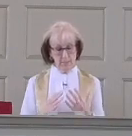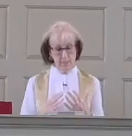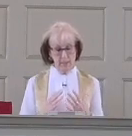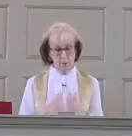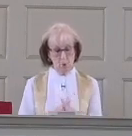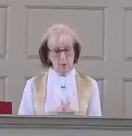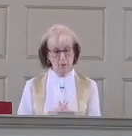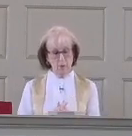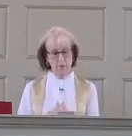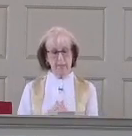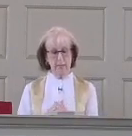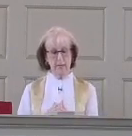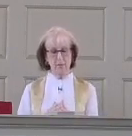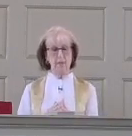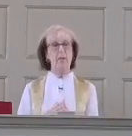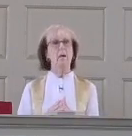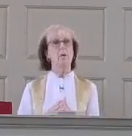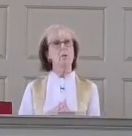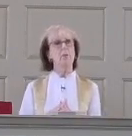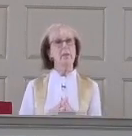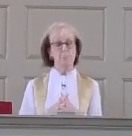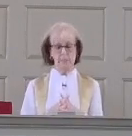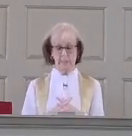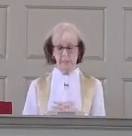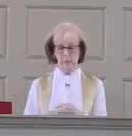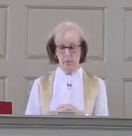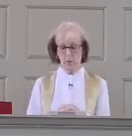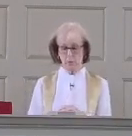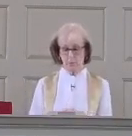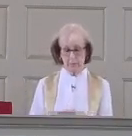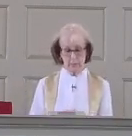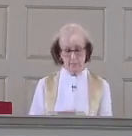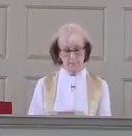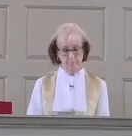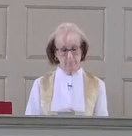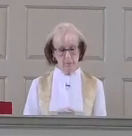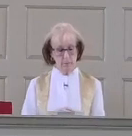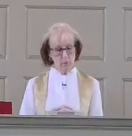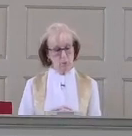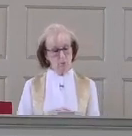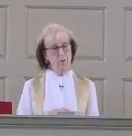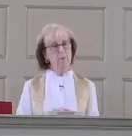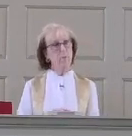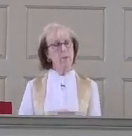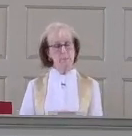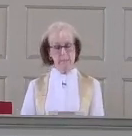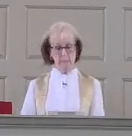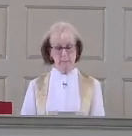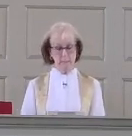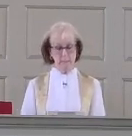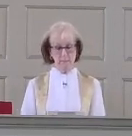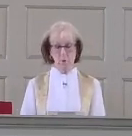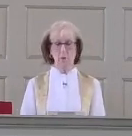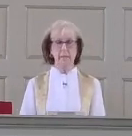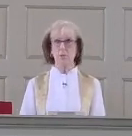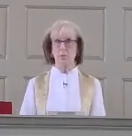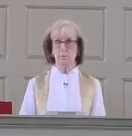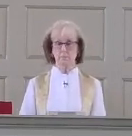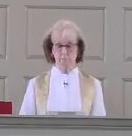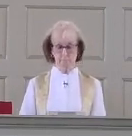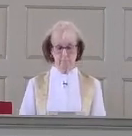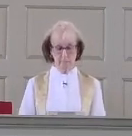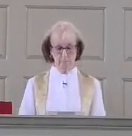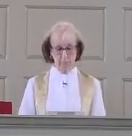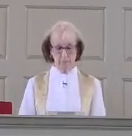and said to them, "All authority in heaven and on earth has been given to me. Go therefore and make disciples of all